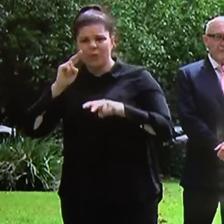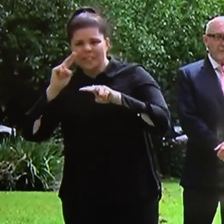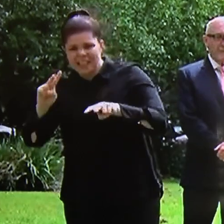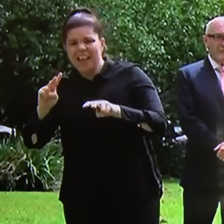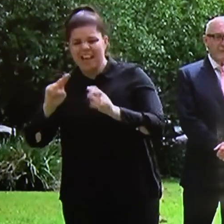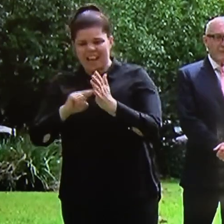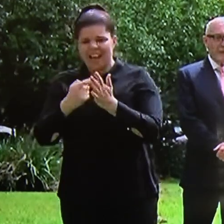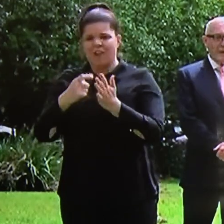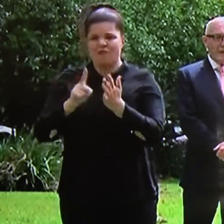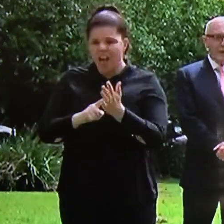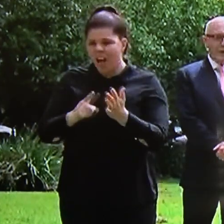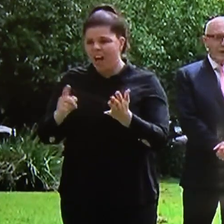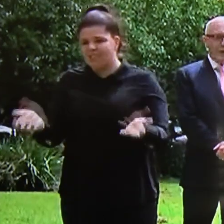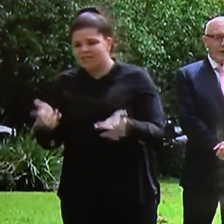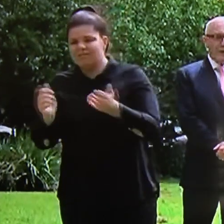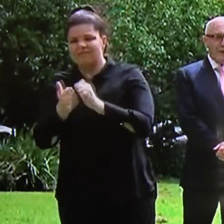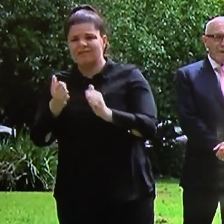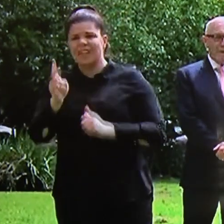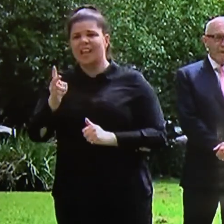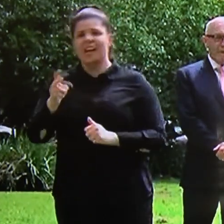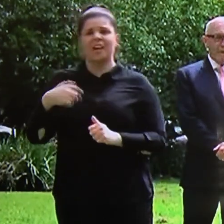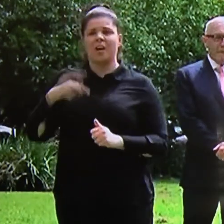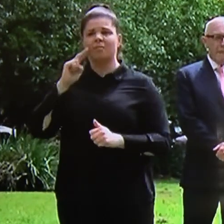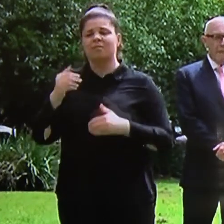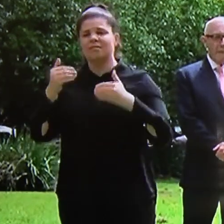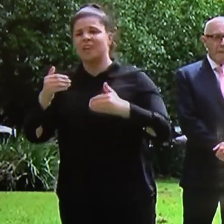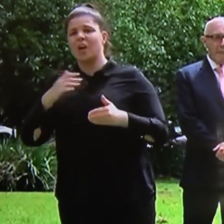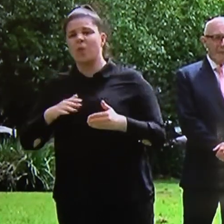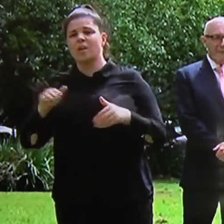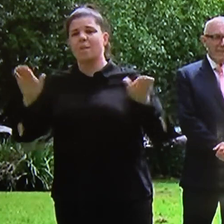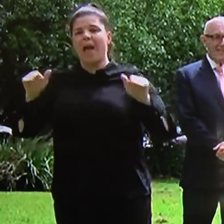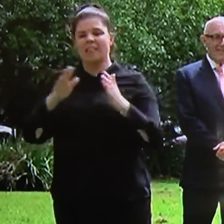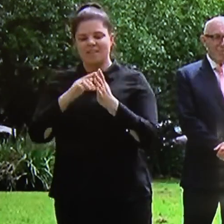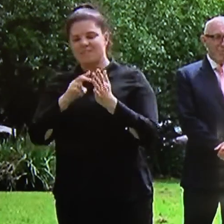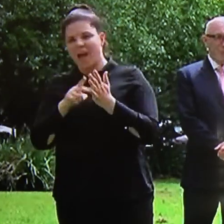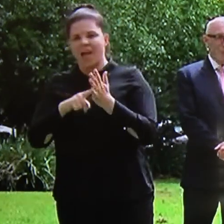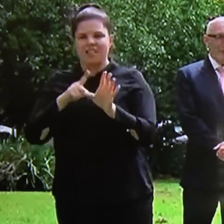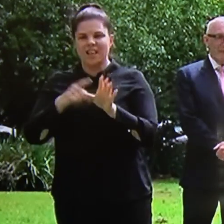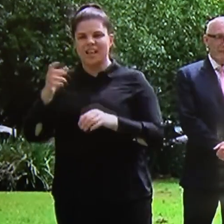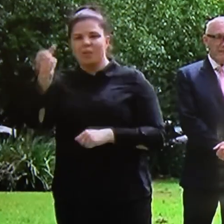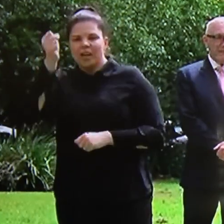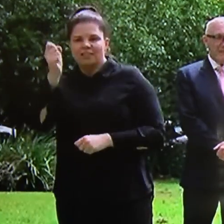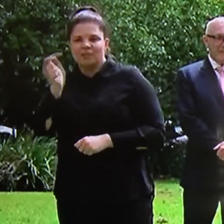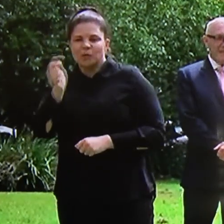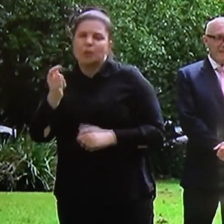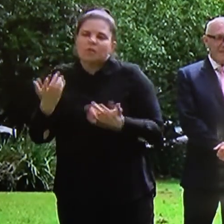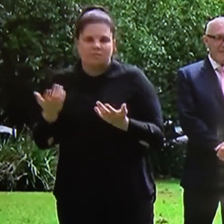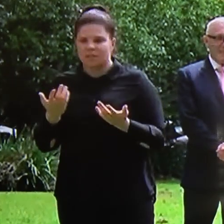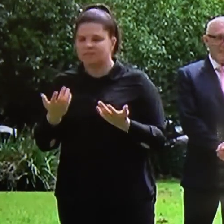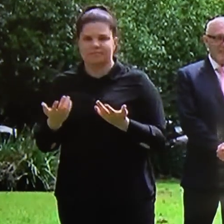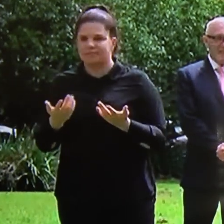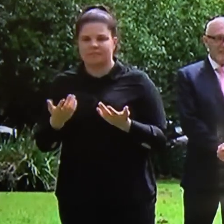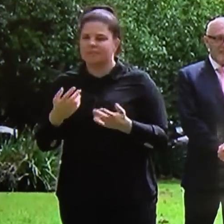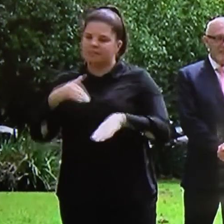league back playing. As I said a couple of days ago, I'm looking forward to Manly winning this season if it starts. But the problem